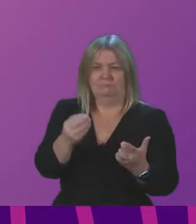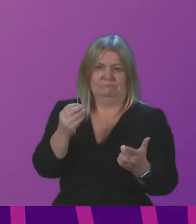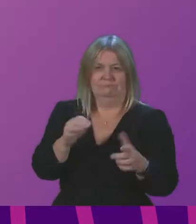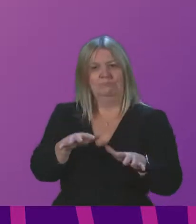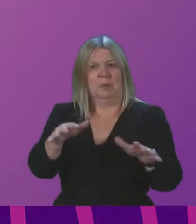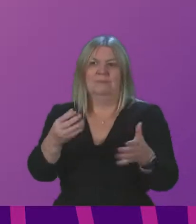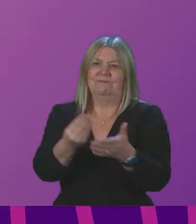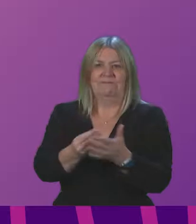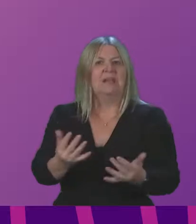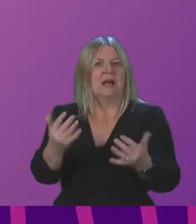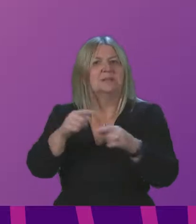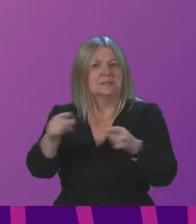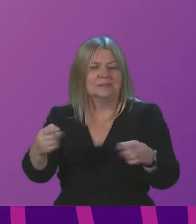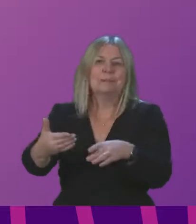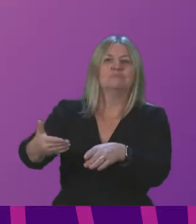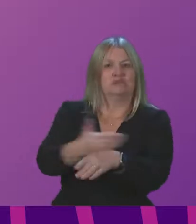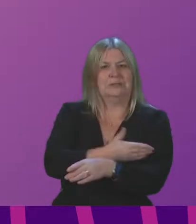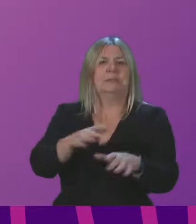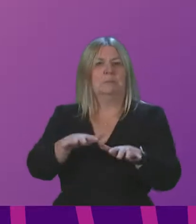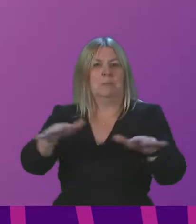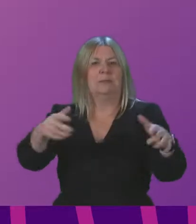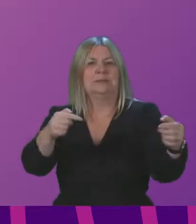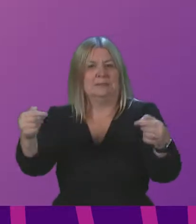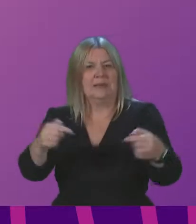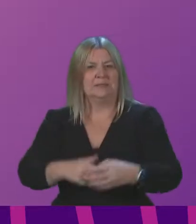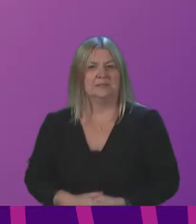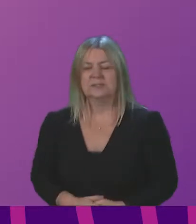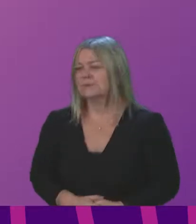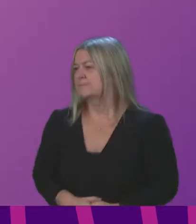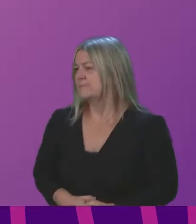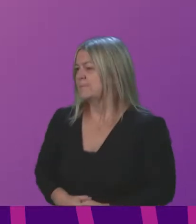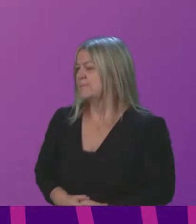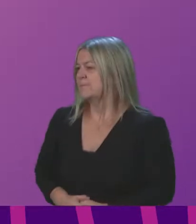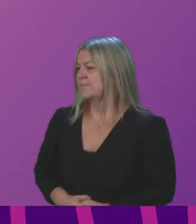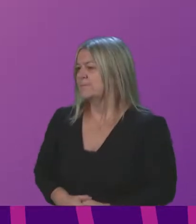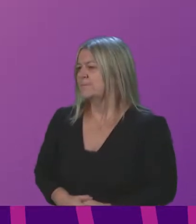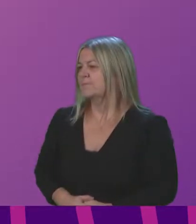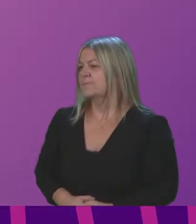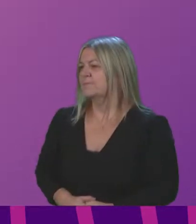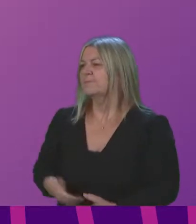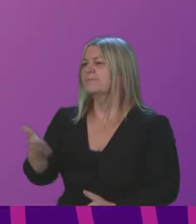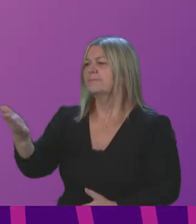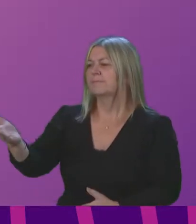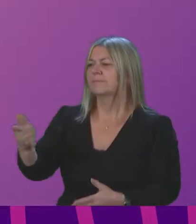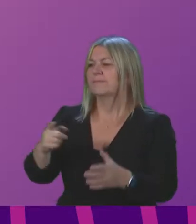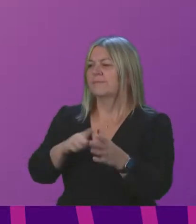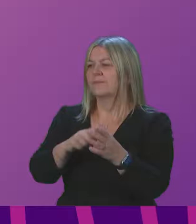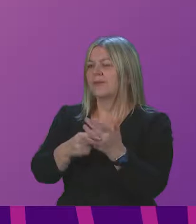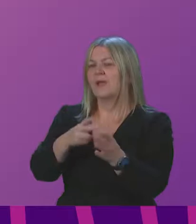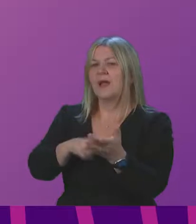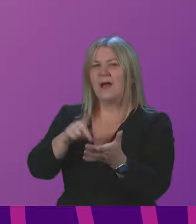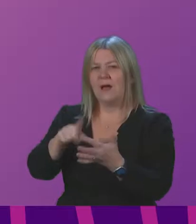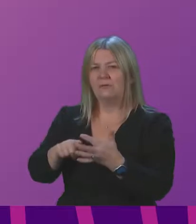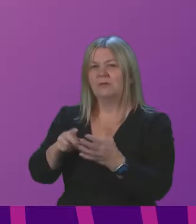year pre-budget debate. Thank you. Thank you. I call on Ariane Burgess to speak on behalf of the Local